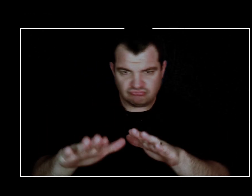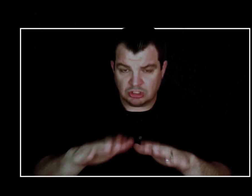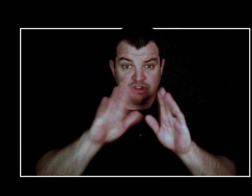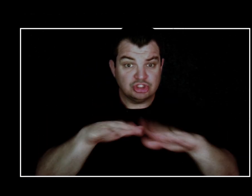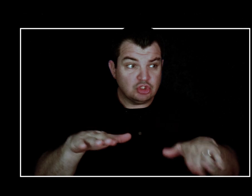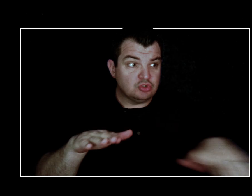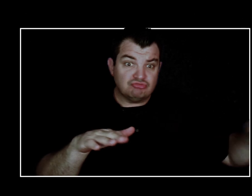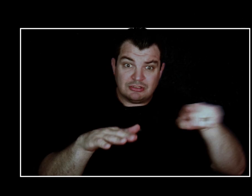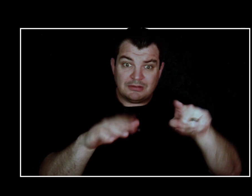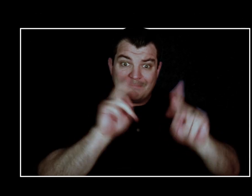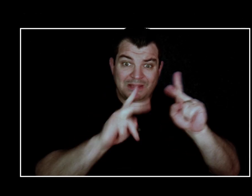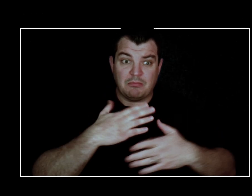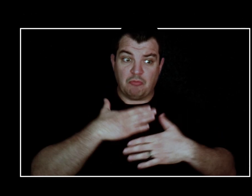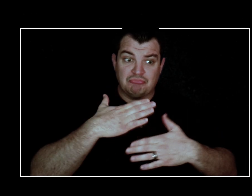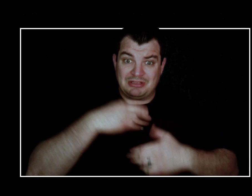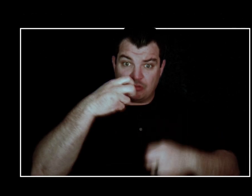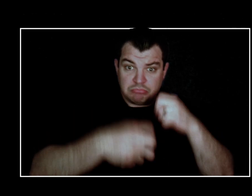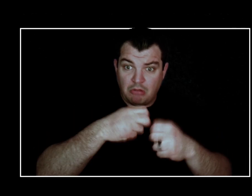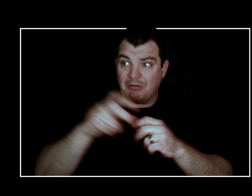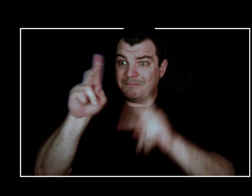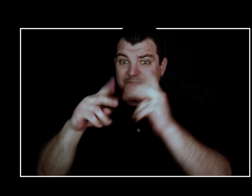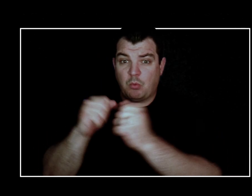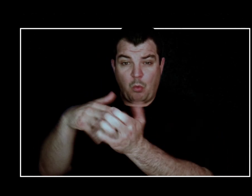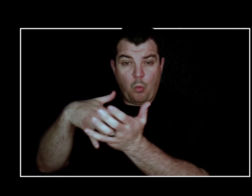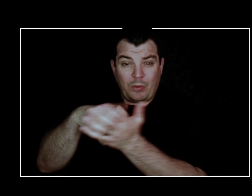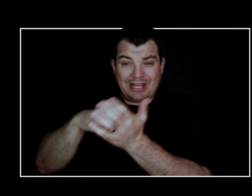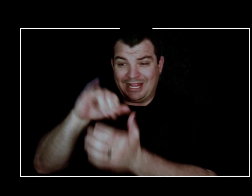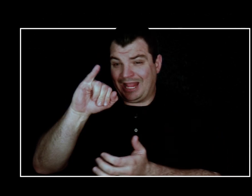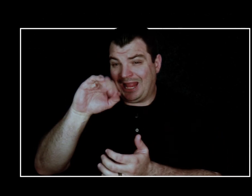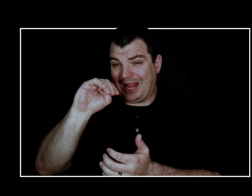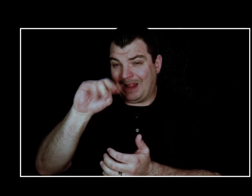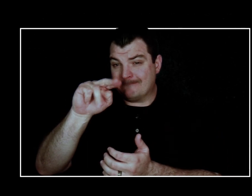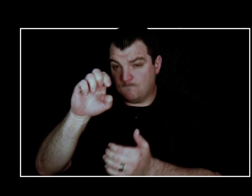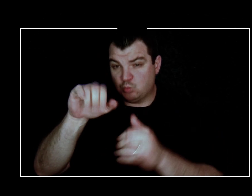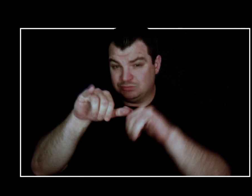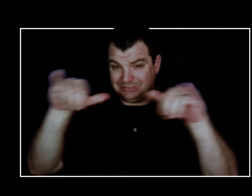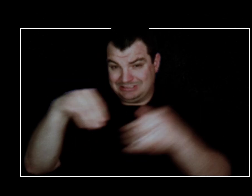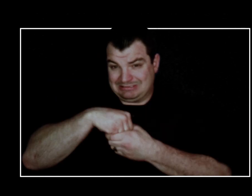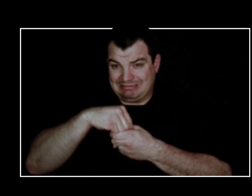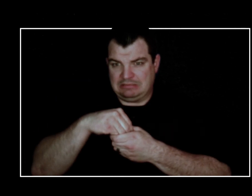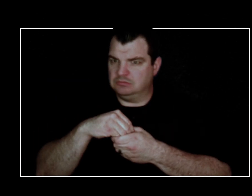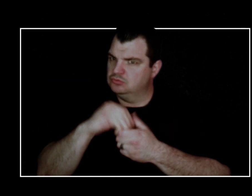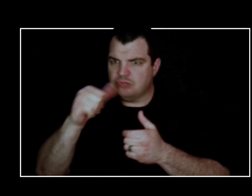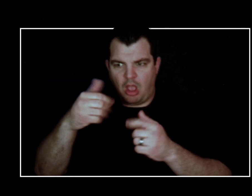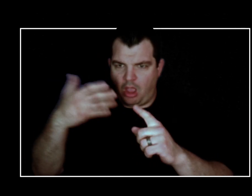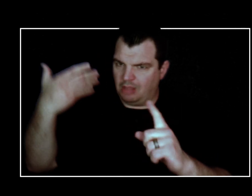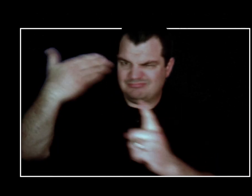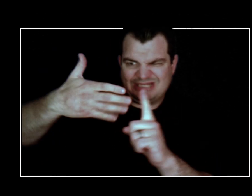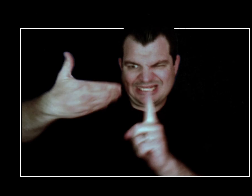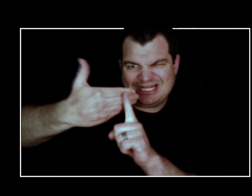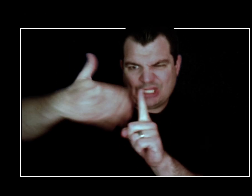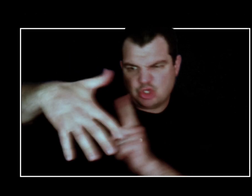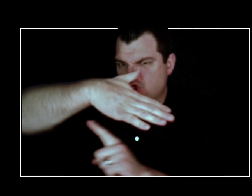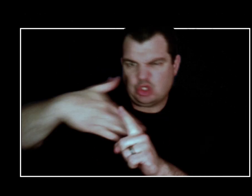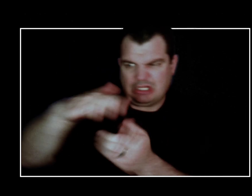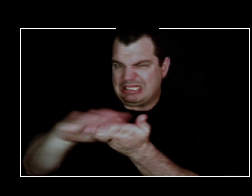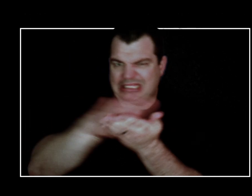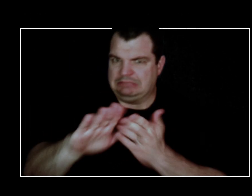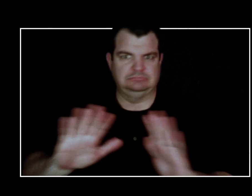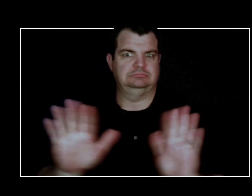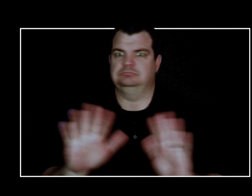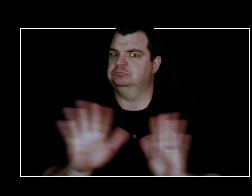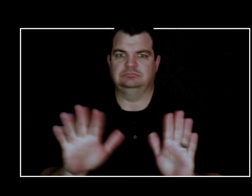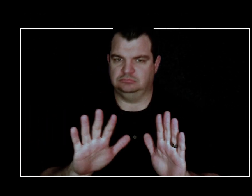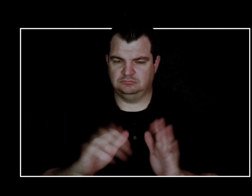mask. Children, people with breathing problems, and people with weak immune systems should not be present